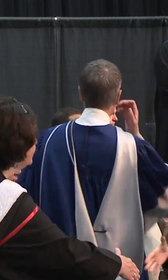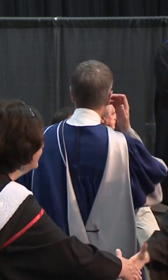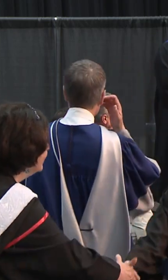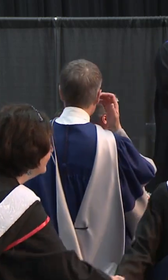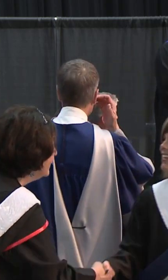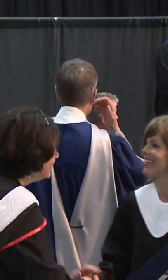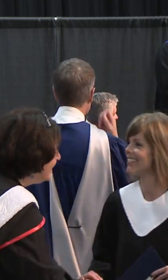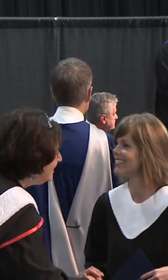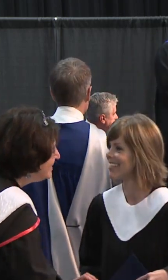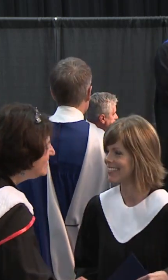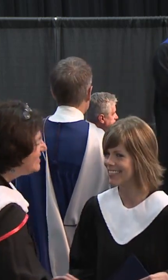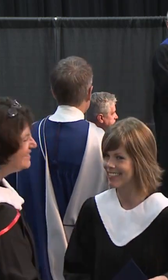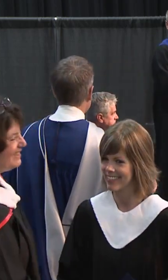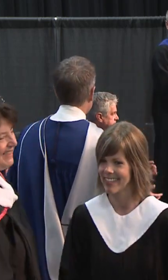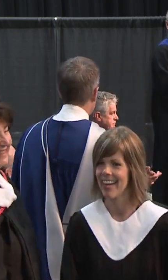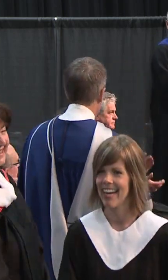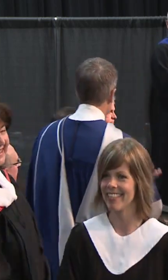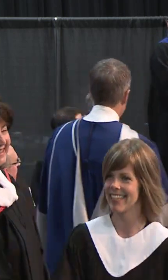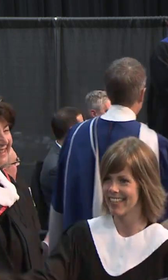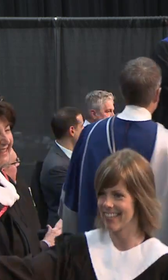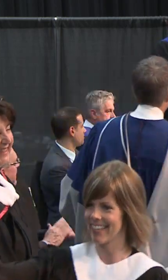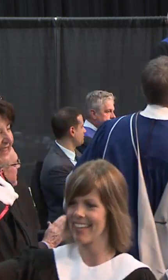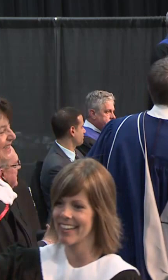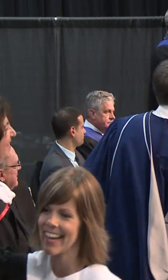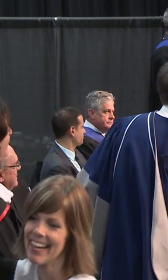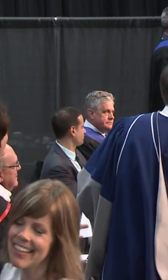With honors, Megan White.